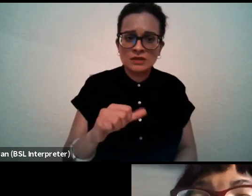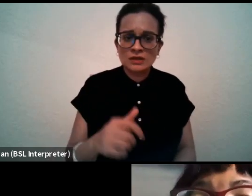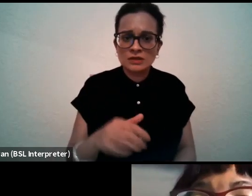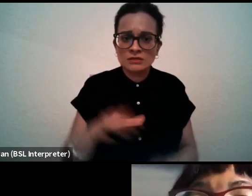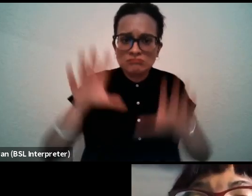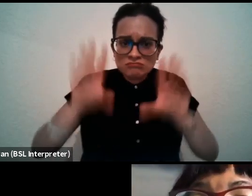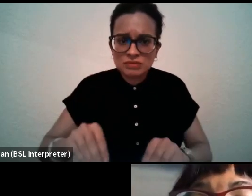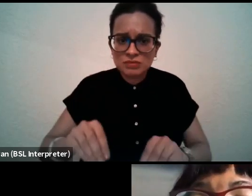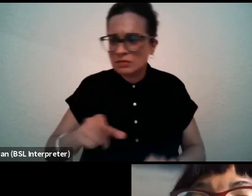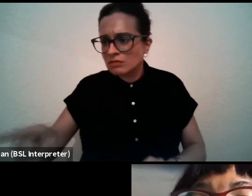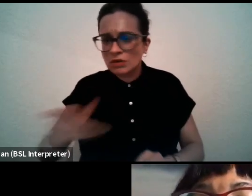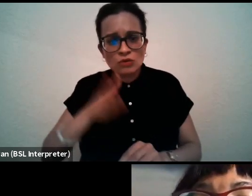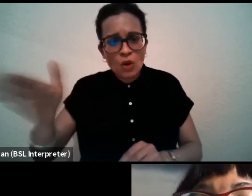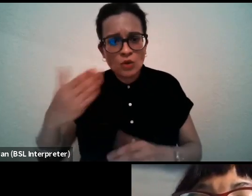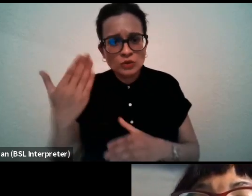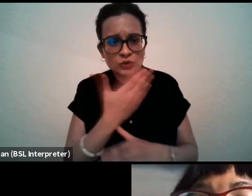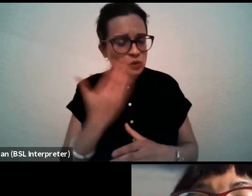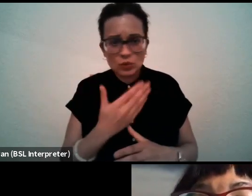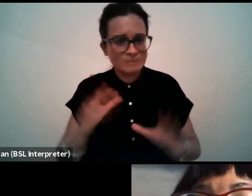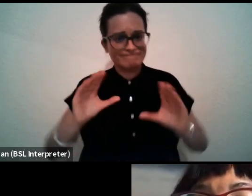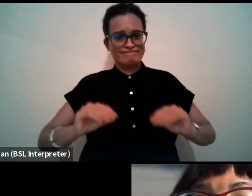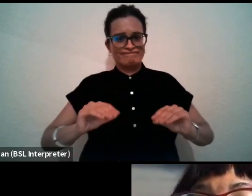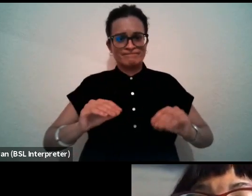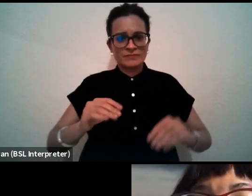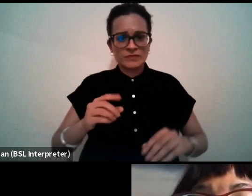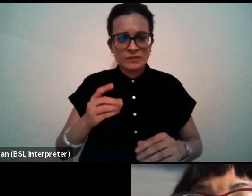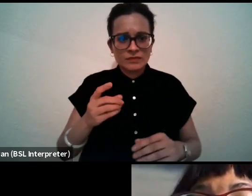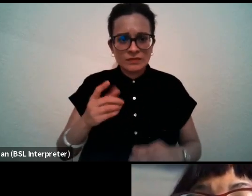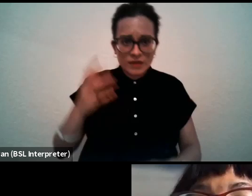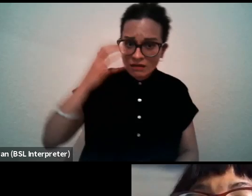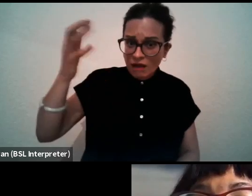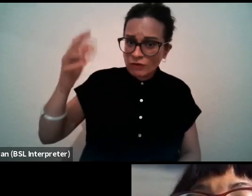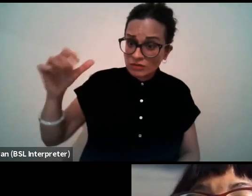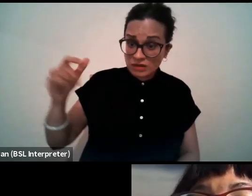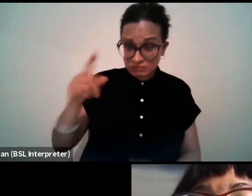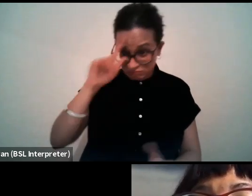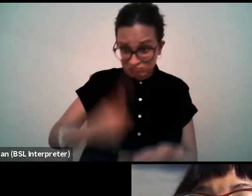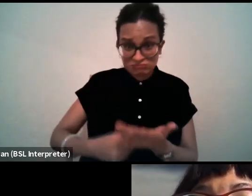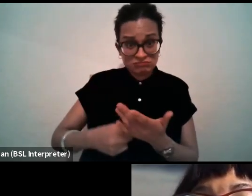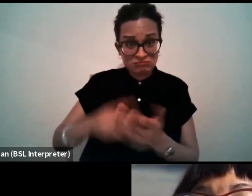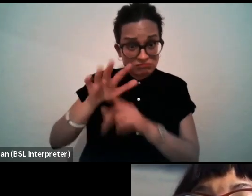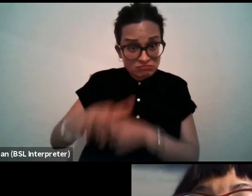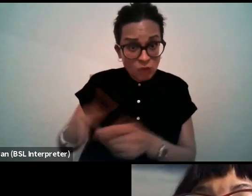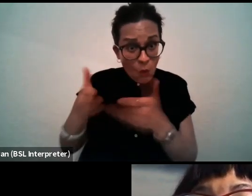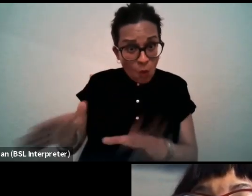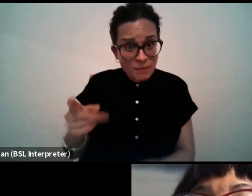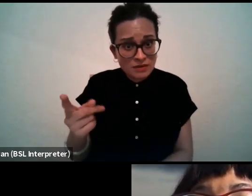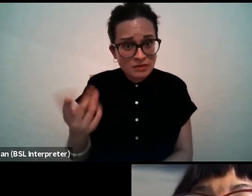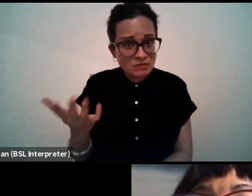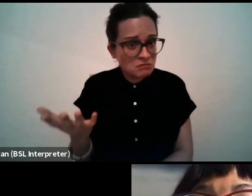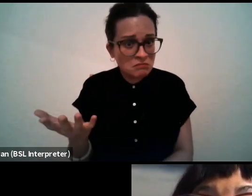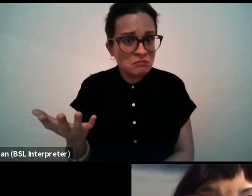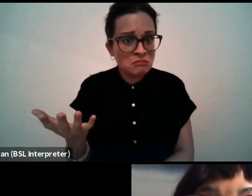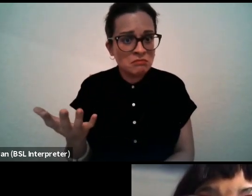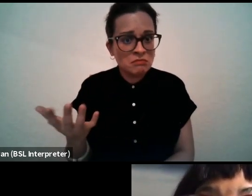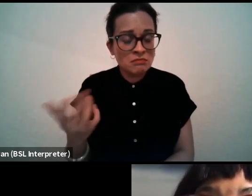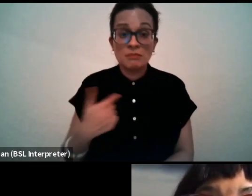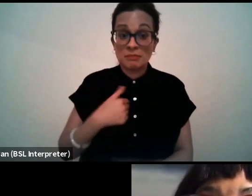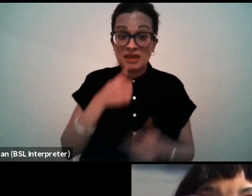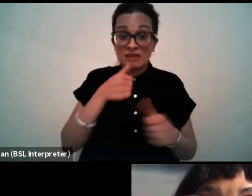schools and not send their children to schools if the government insists on reopening on the 1st of June. I have to say, I would be in favour of